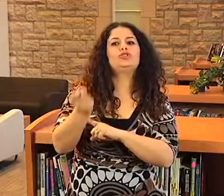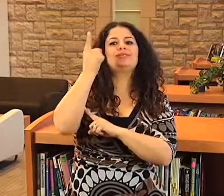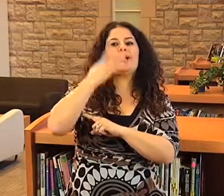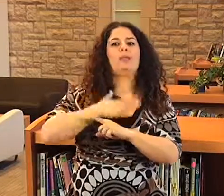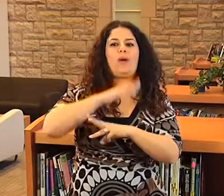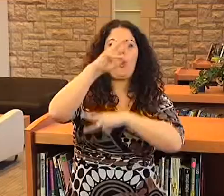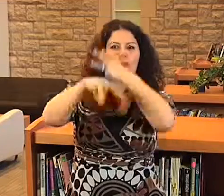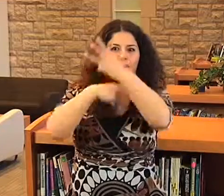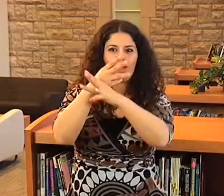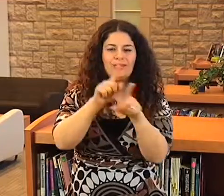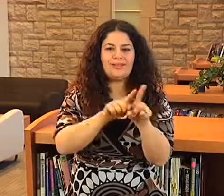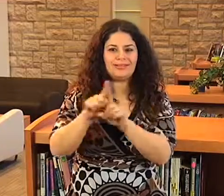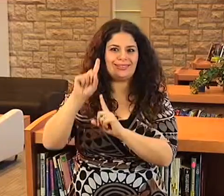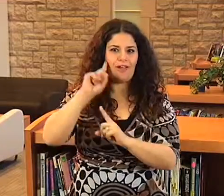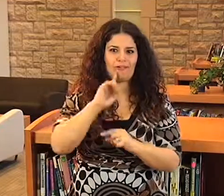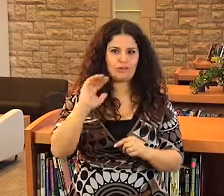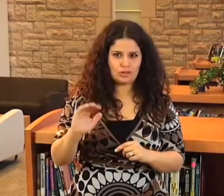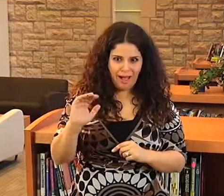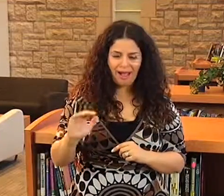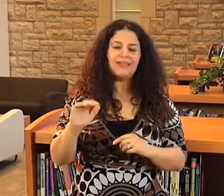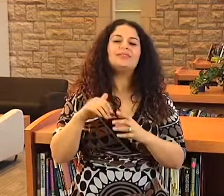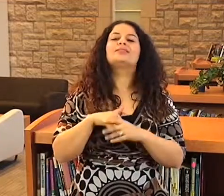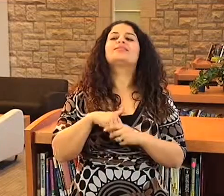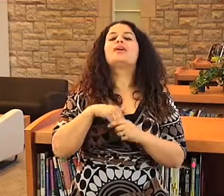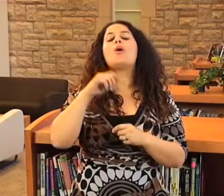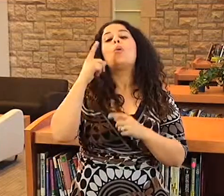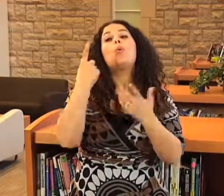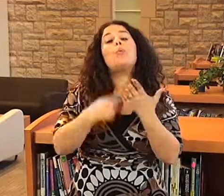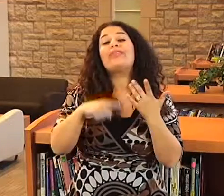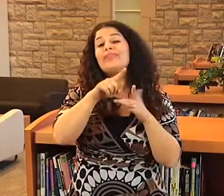and tried their best to understand my world as a deaf child.